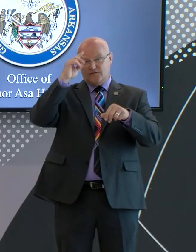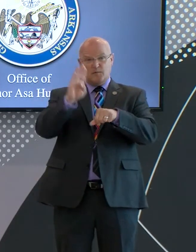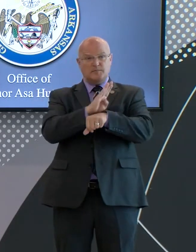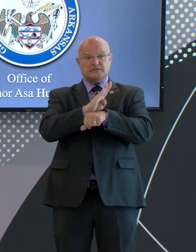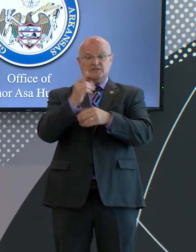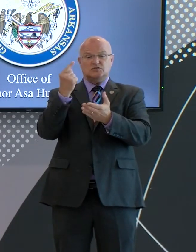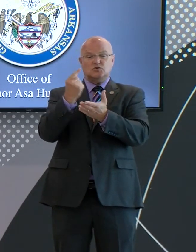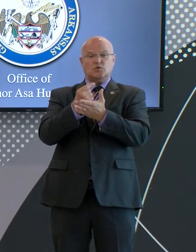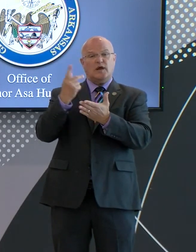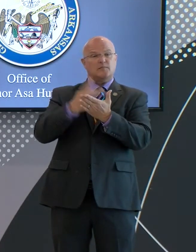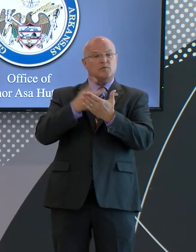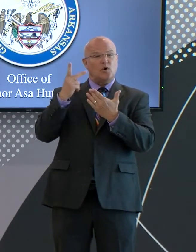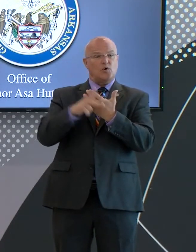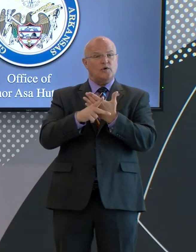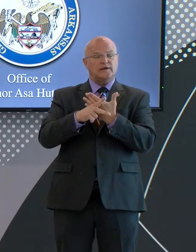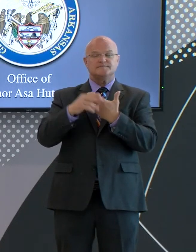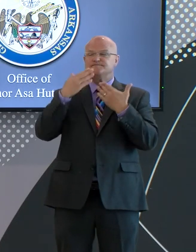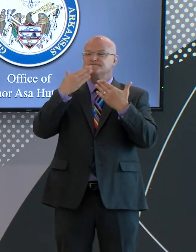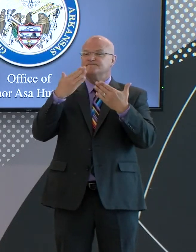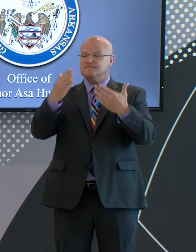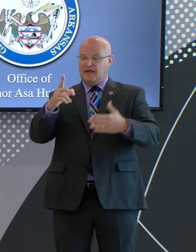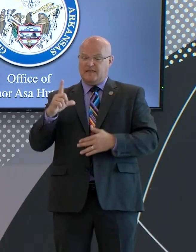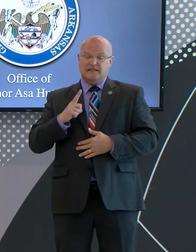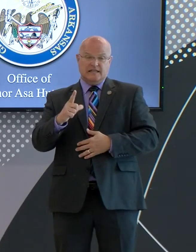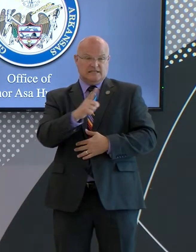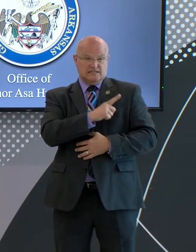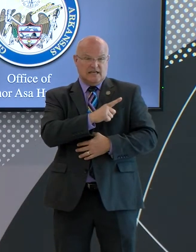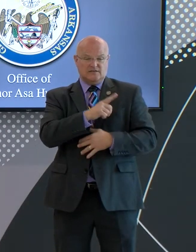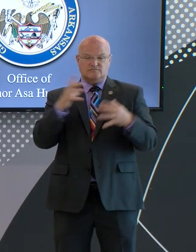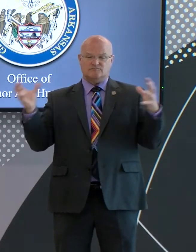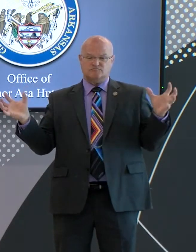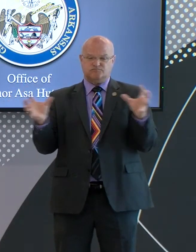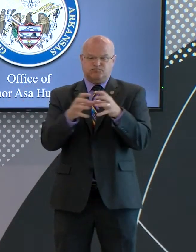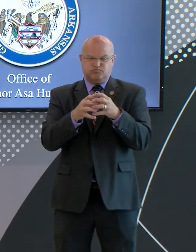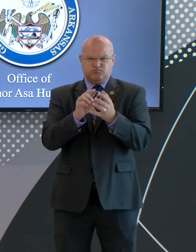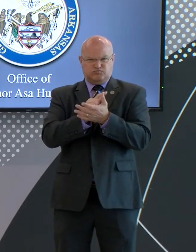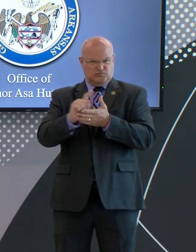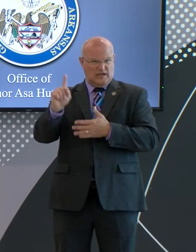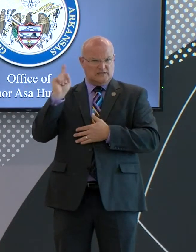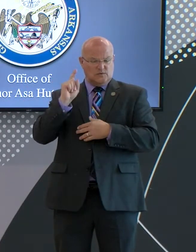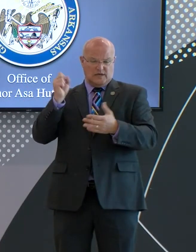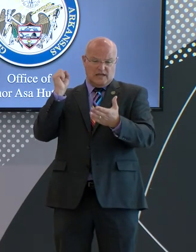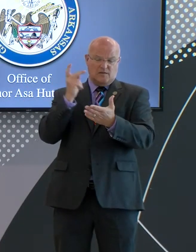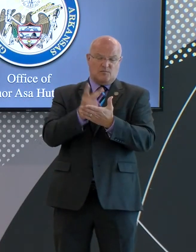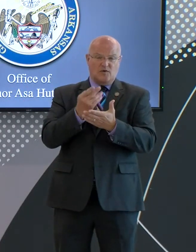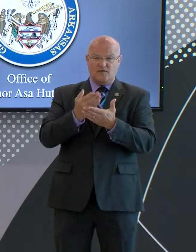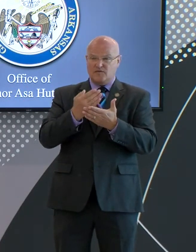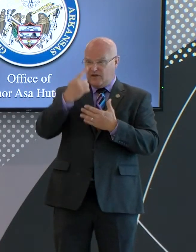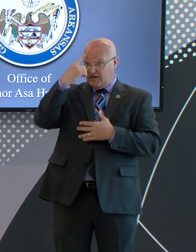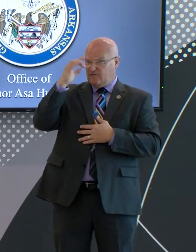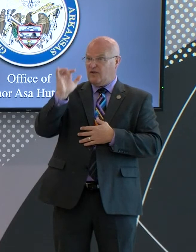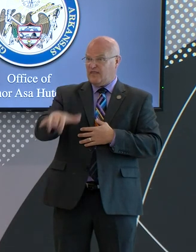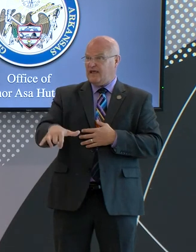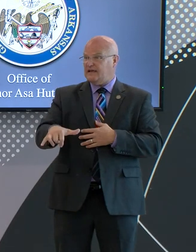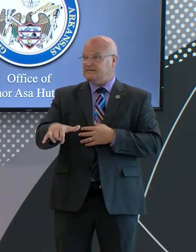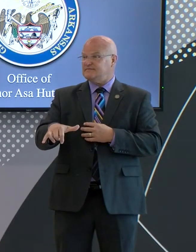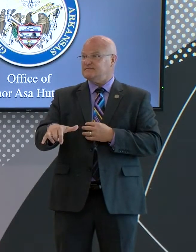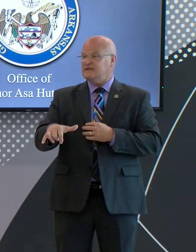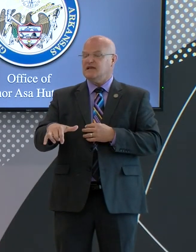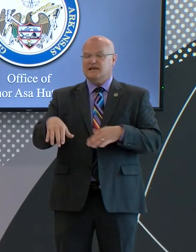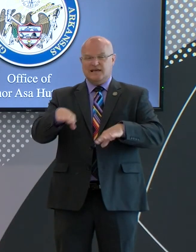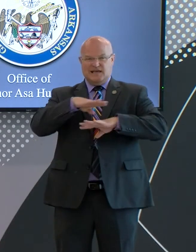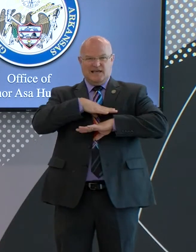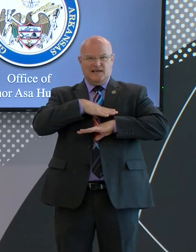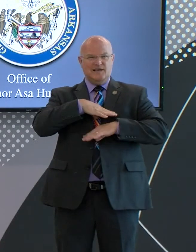grant program, big appreciation to the legislature who came together last week and approved the funding for that to